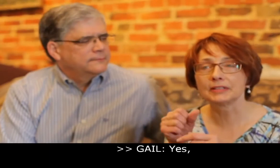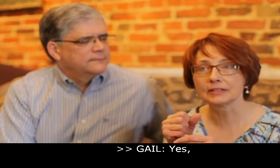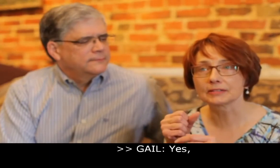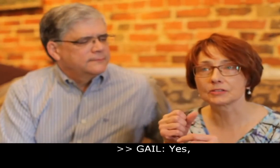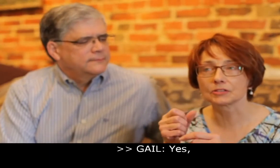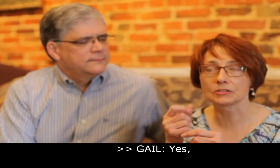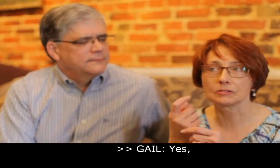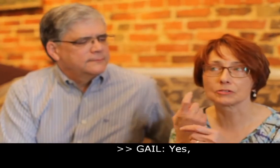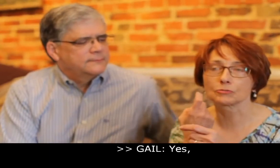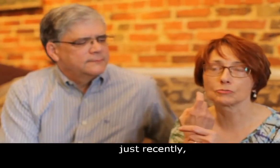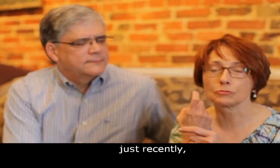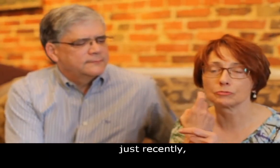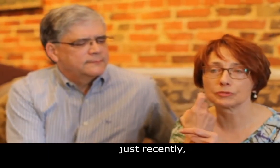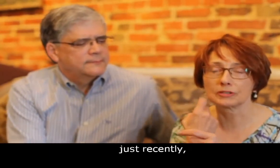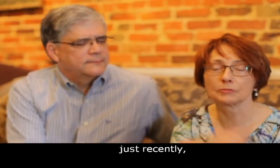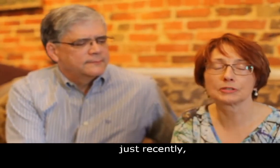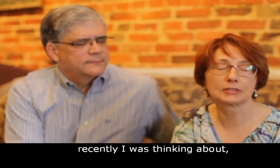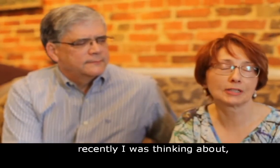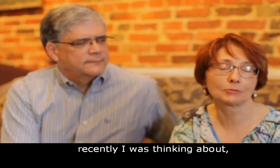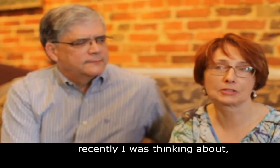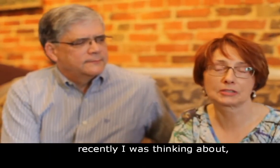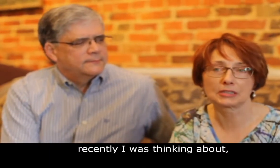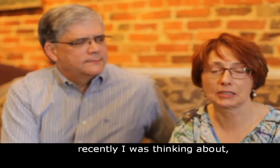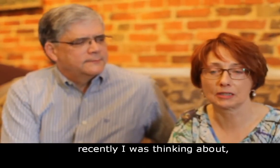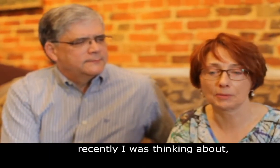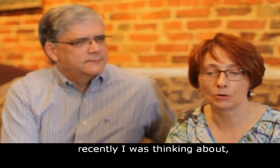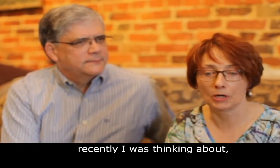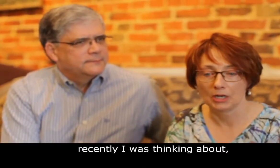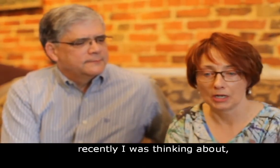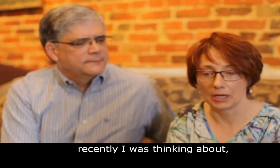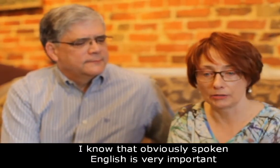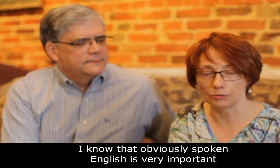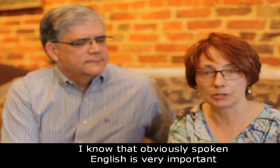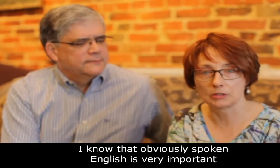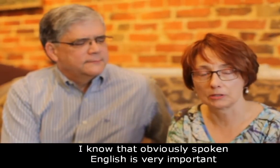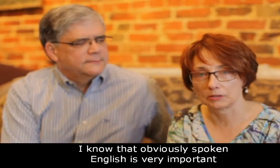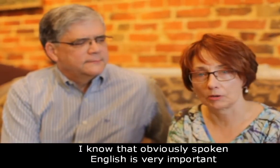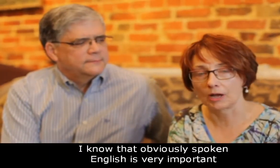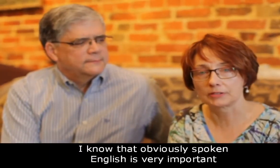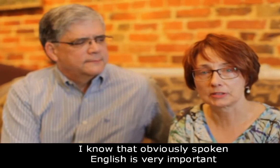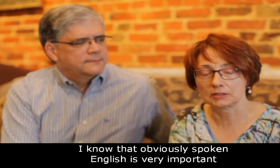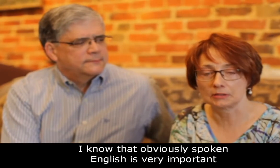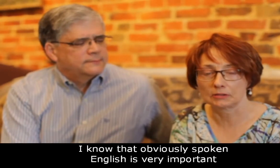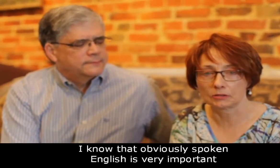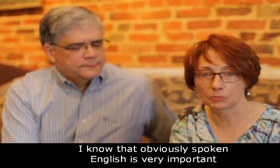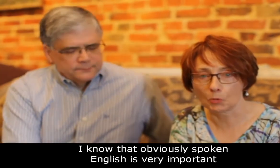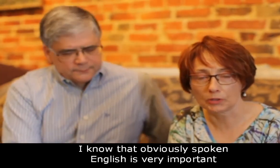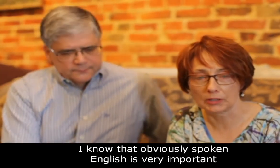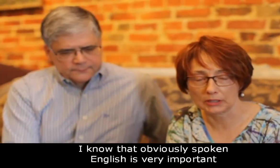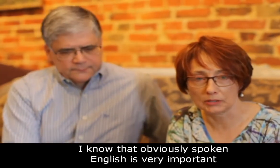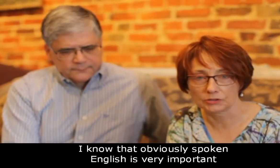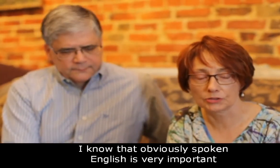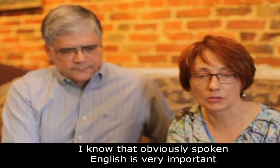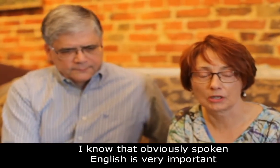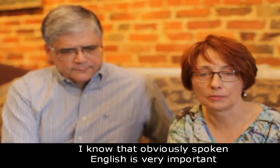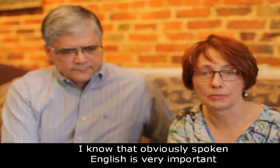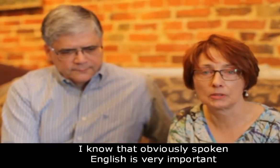Yes, just recently I was just thinking about, I know that, obviously spoken English is